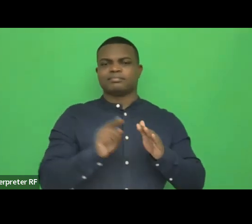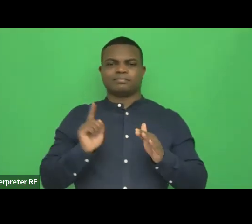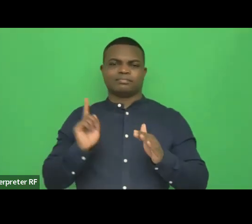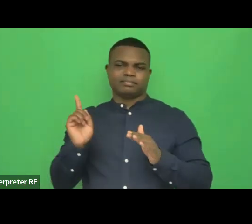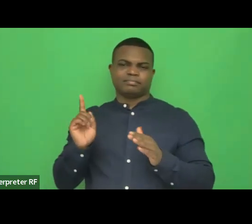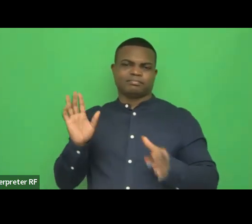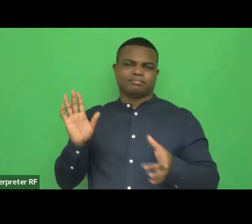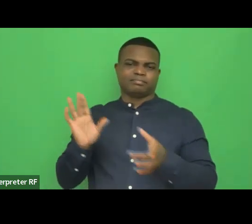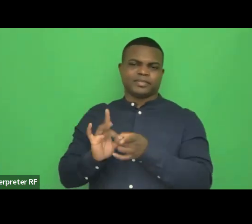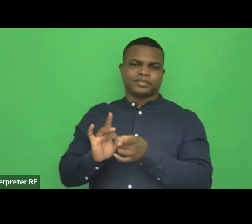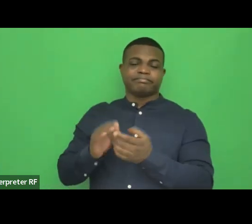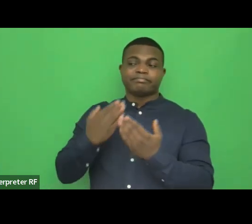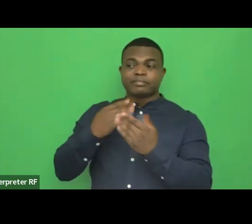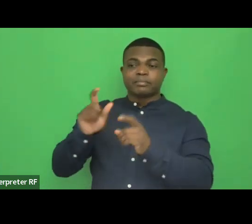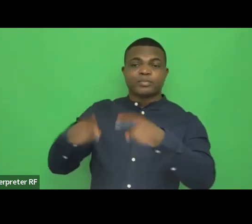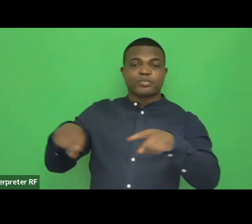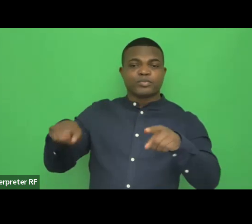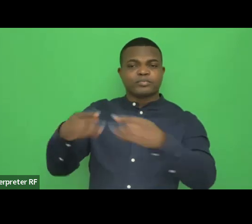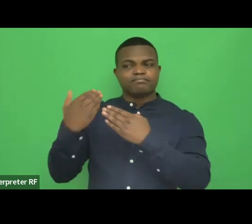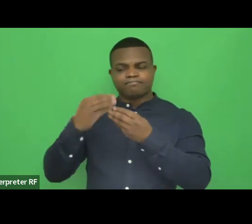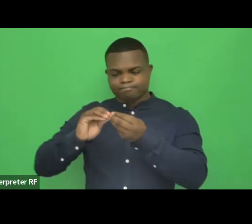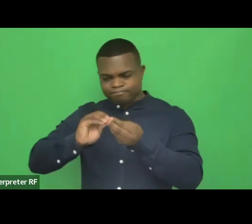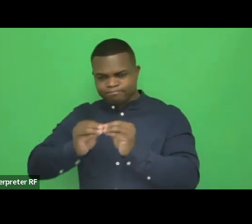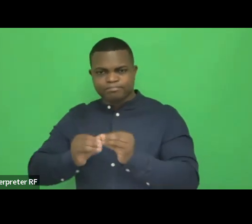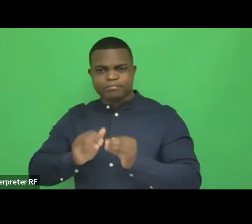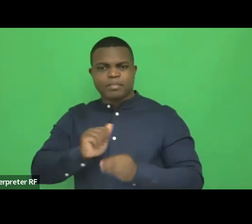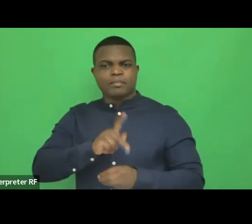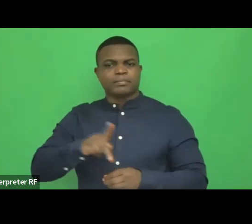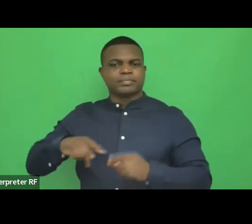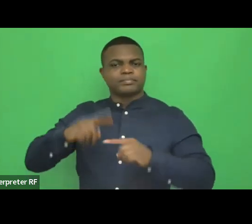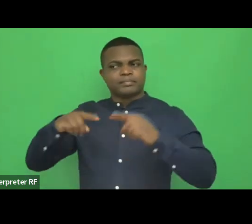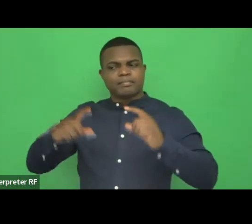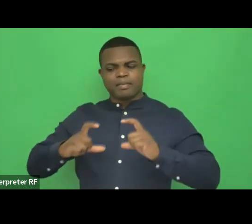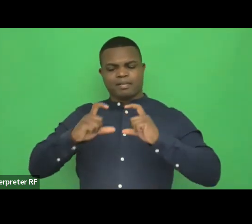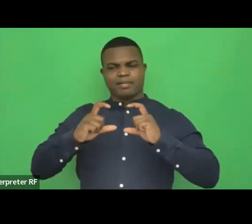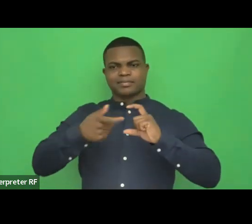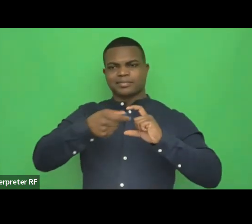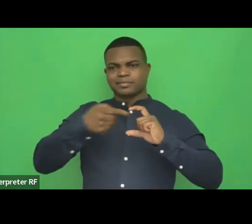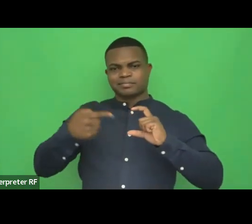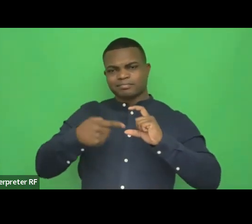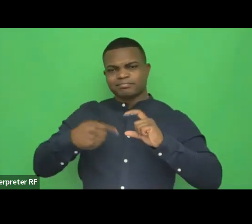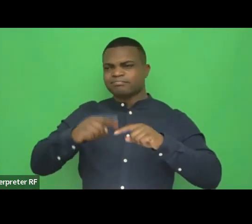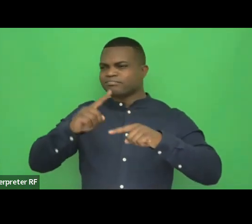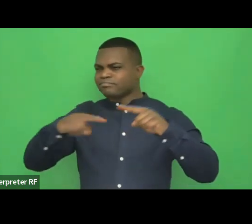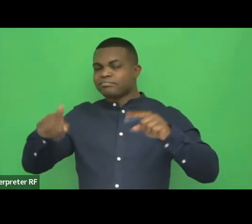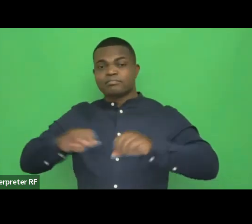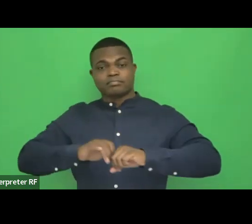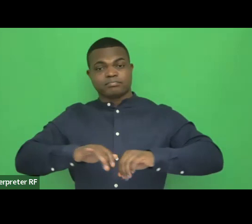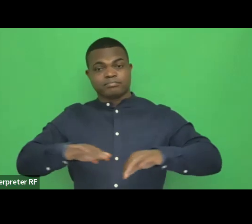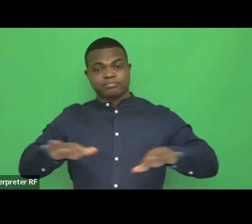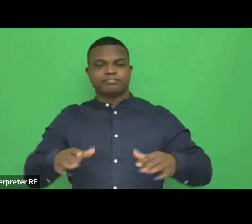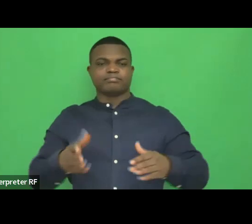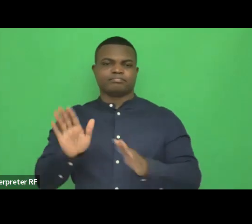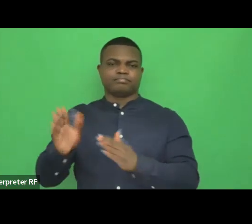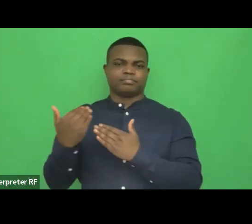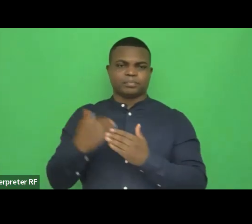the mainstream industry. A good example of that would be the next app I have here, which is Thorium Reader.